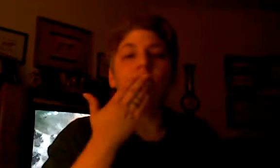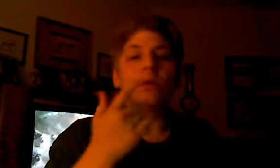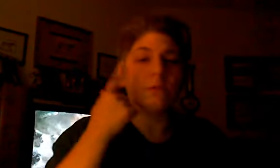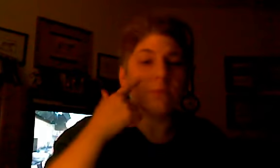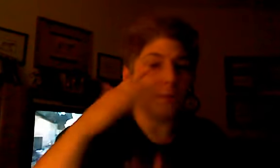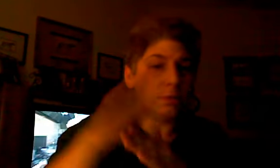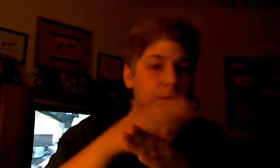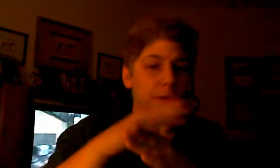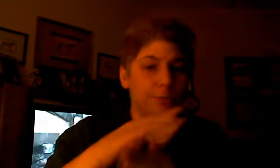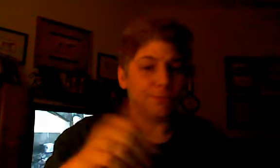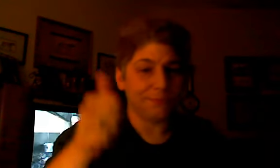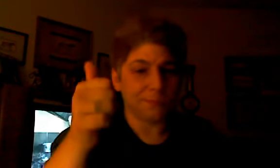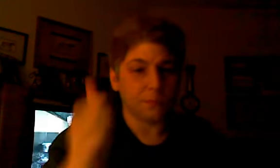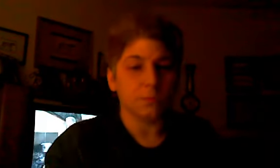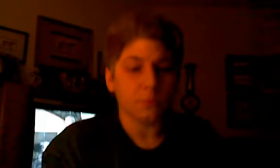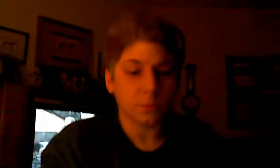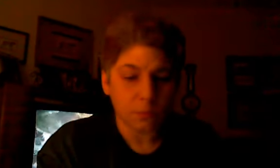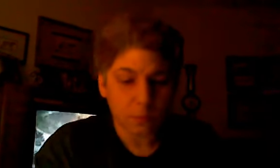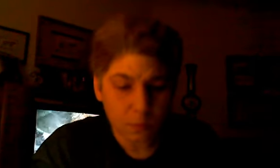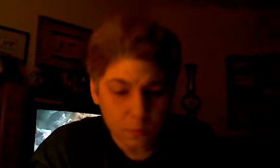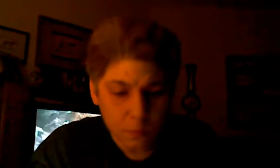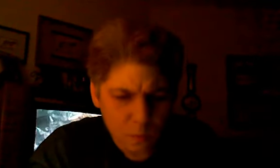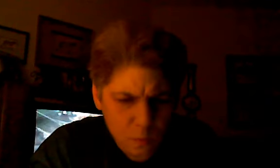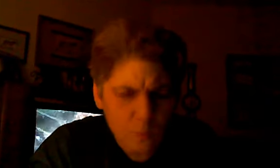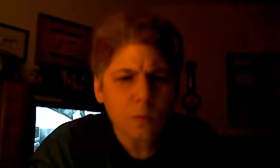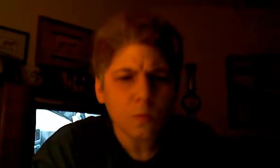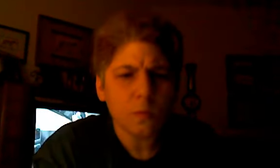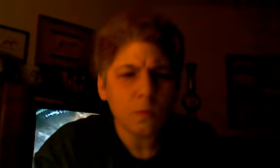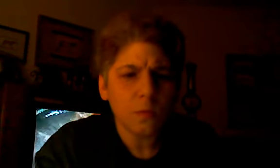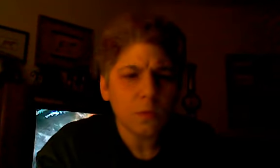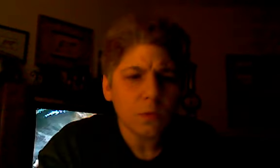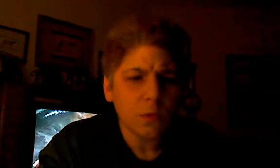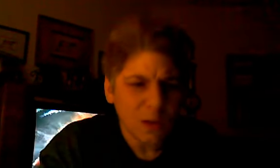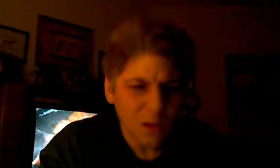We got fast that got hot. Yeah. Okay. Going to add the oil. Lomo. What you want to do.